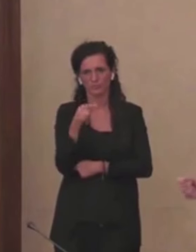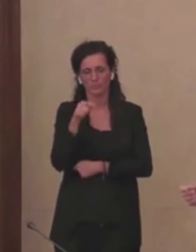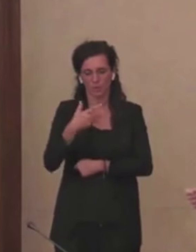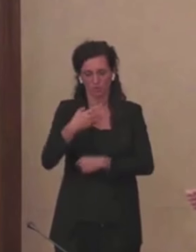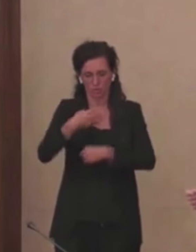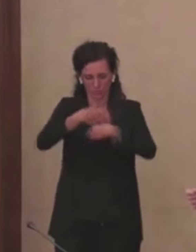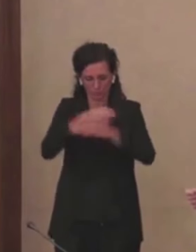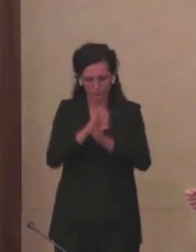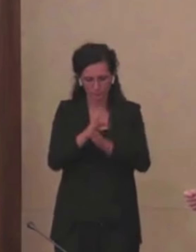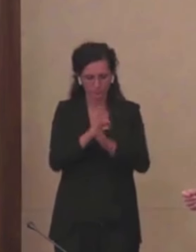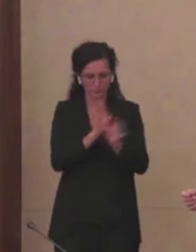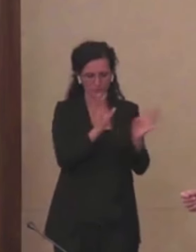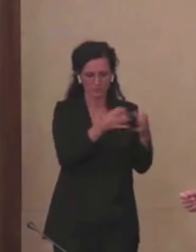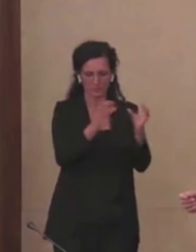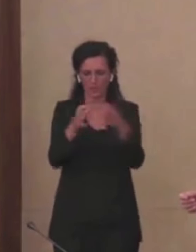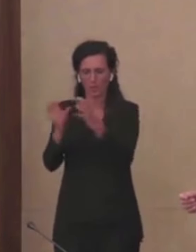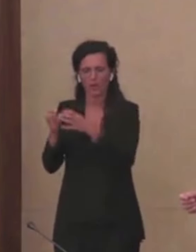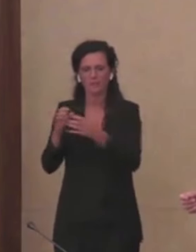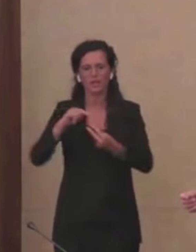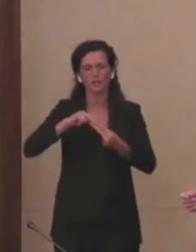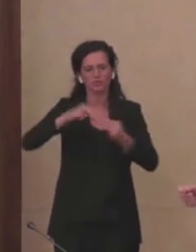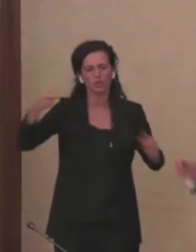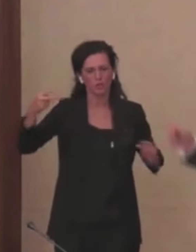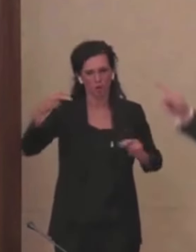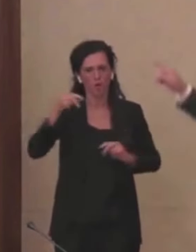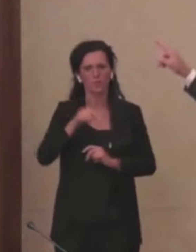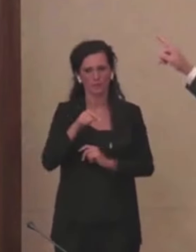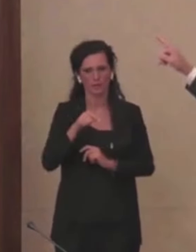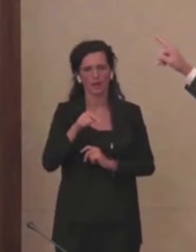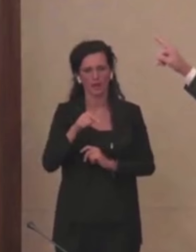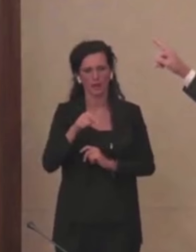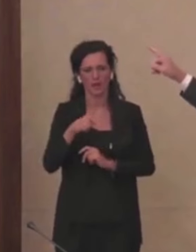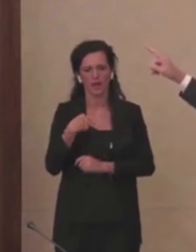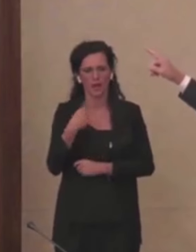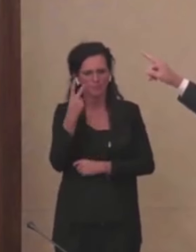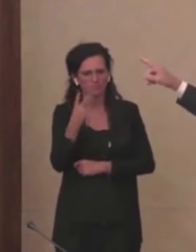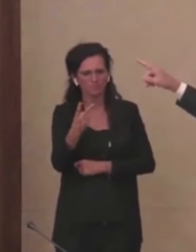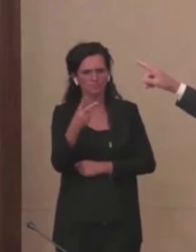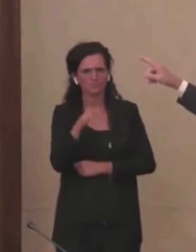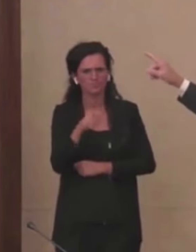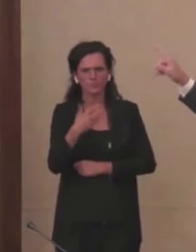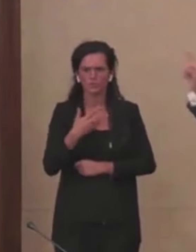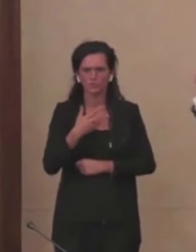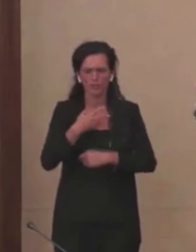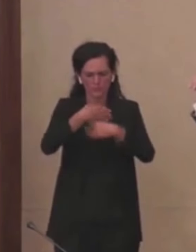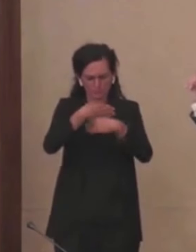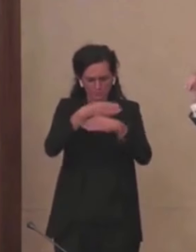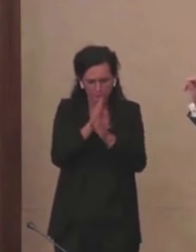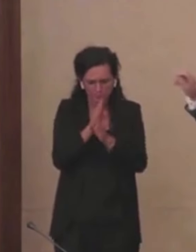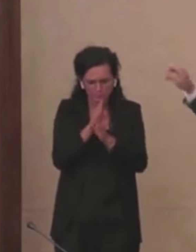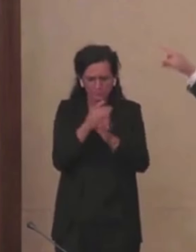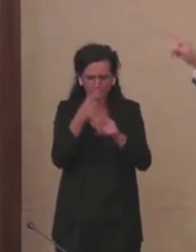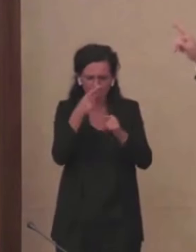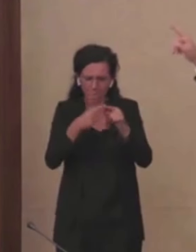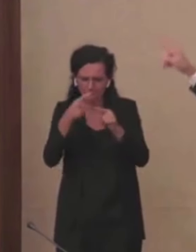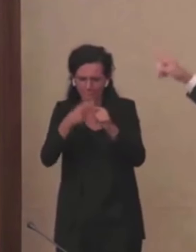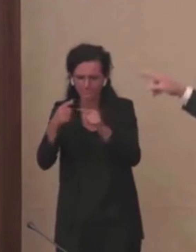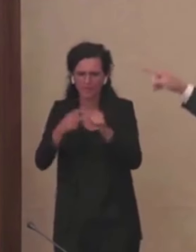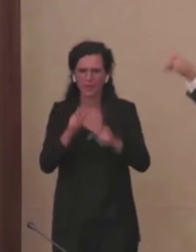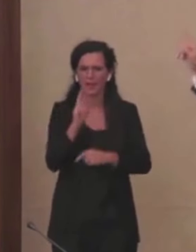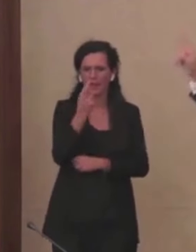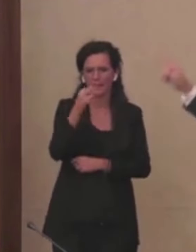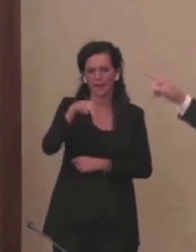of small viral fragments of RNA. But this mass spectrometry image showed